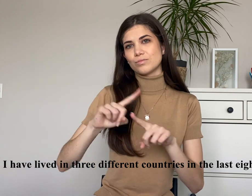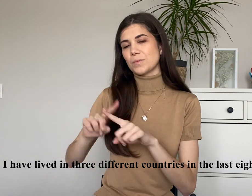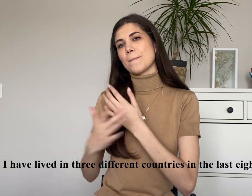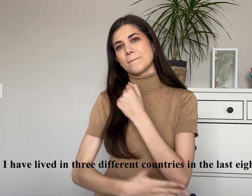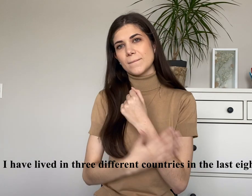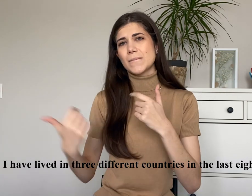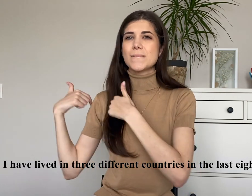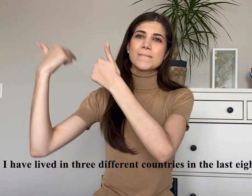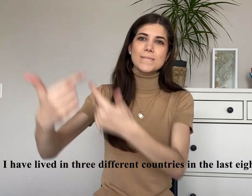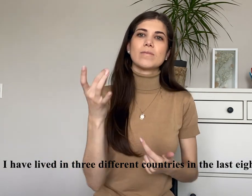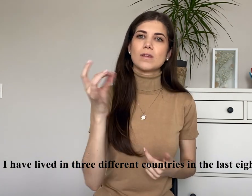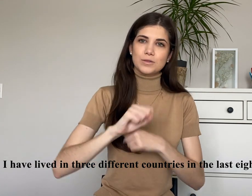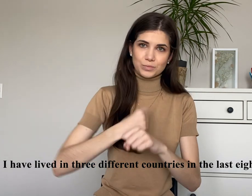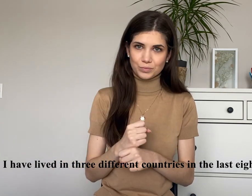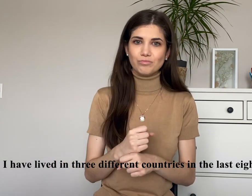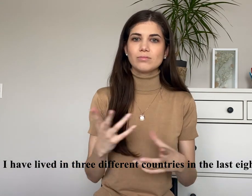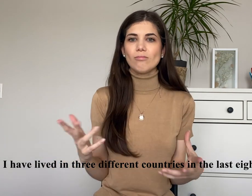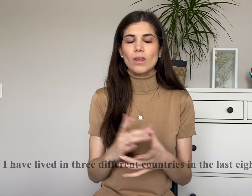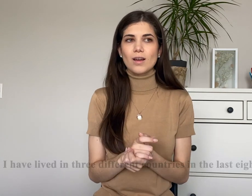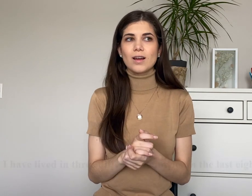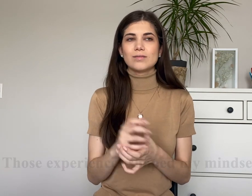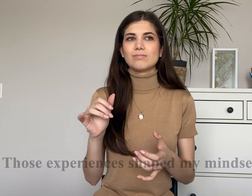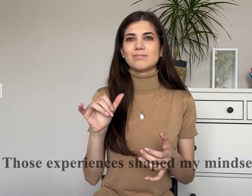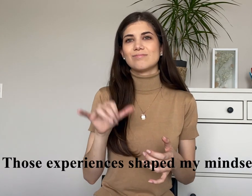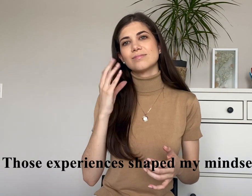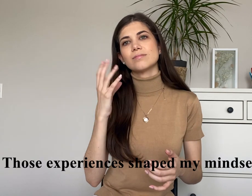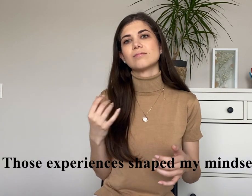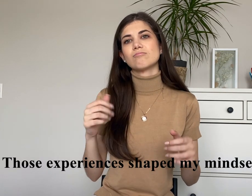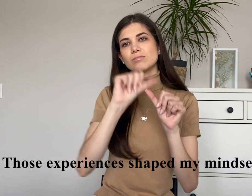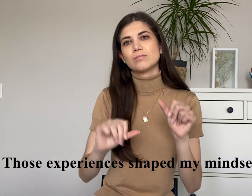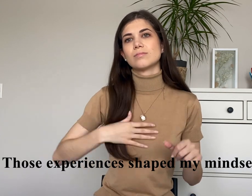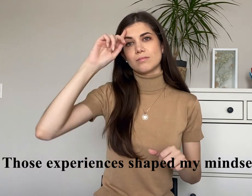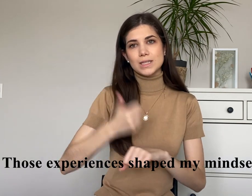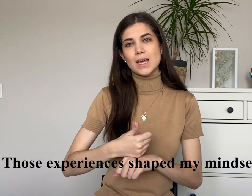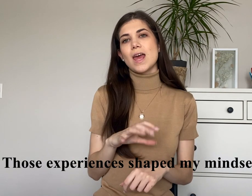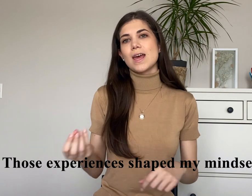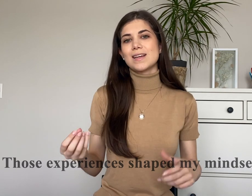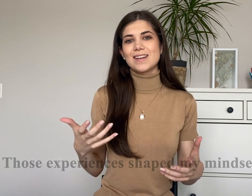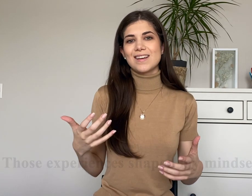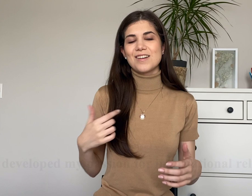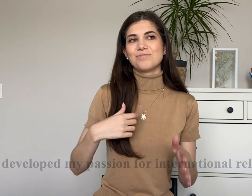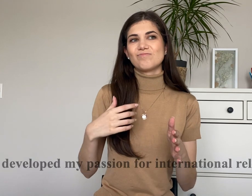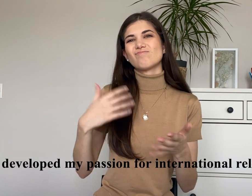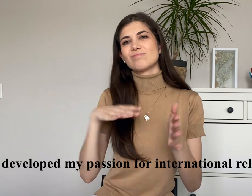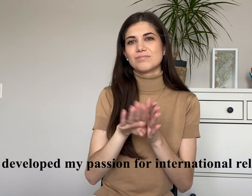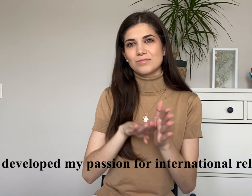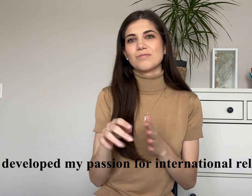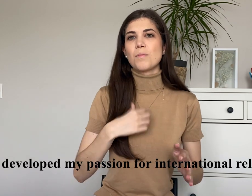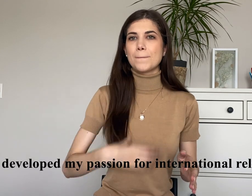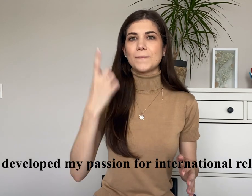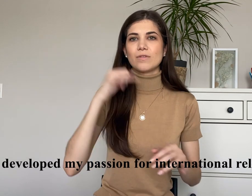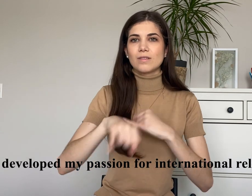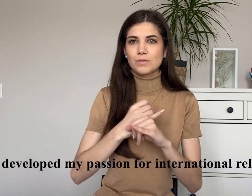countries in the last 8 years. Those experiences shaped my mindset and developed my passion for international